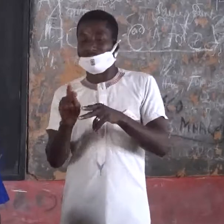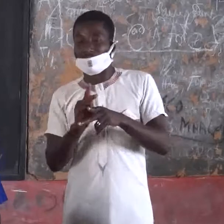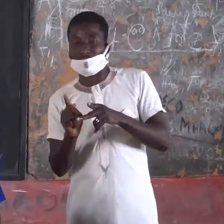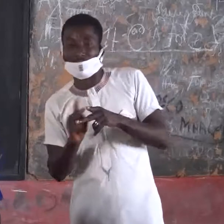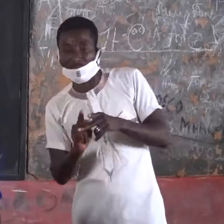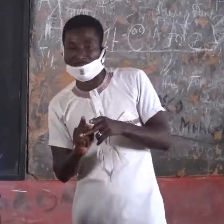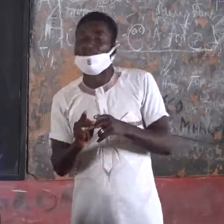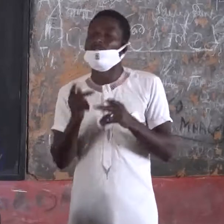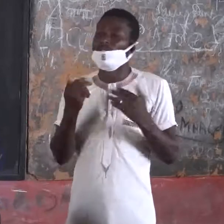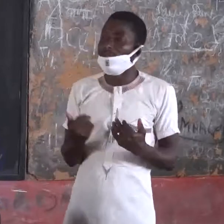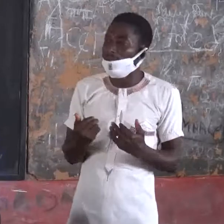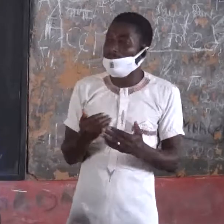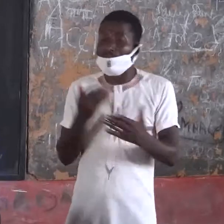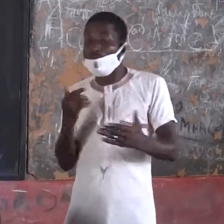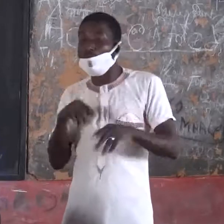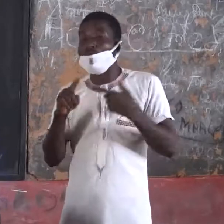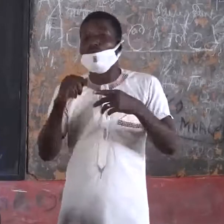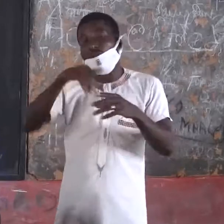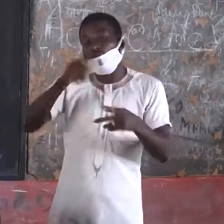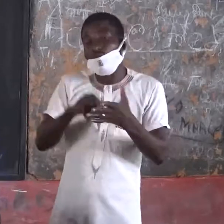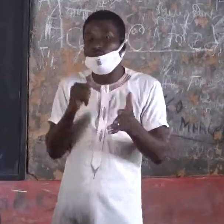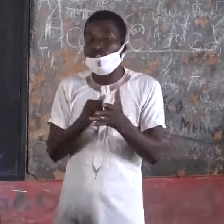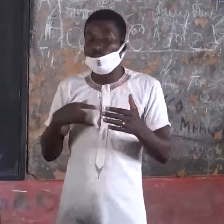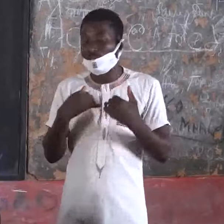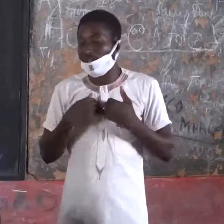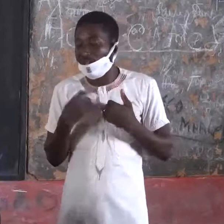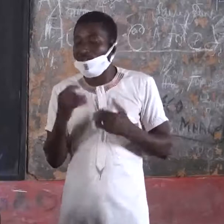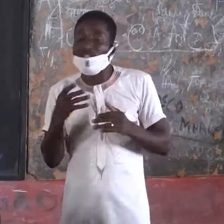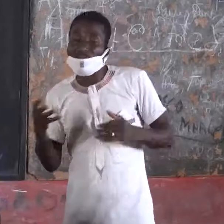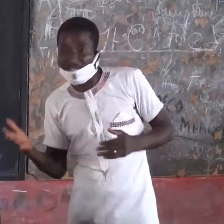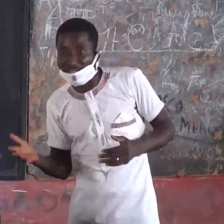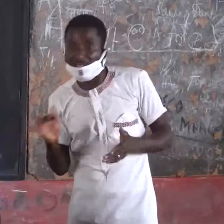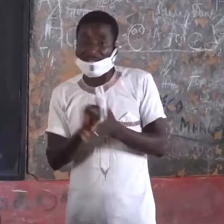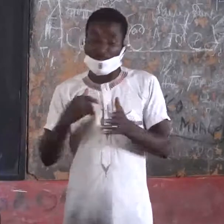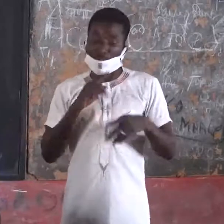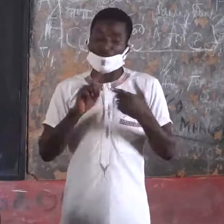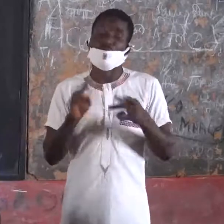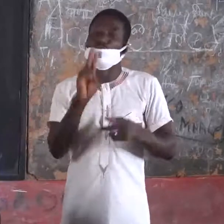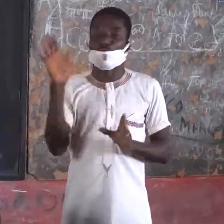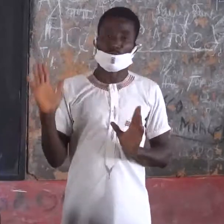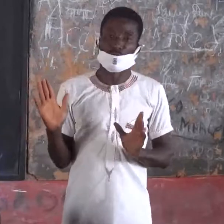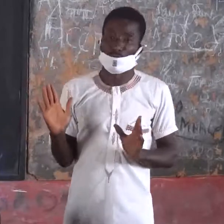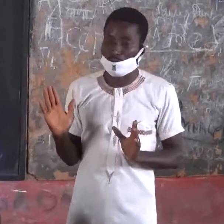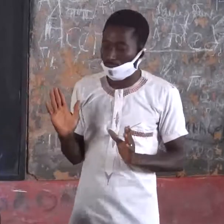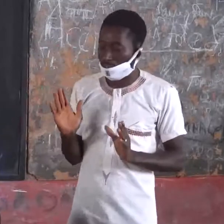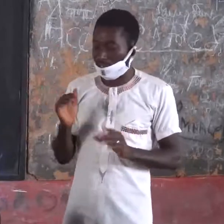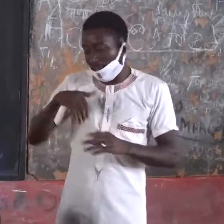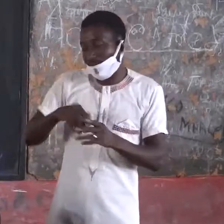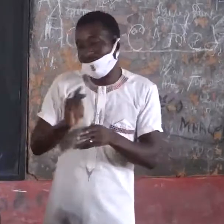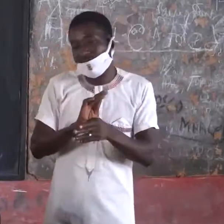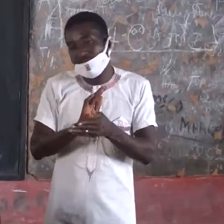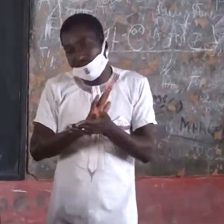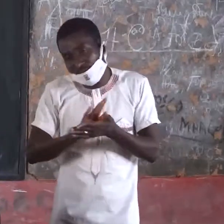filing. Before we go filing, I have the instruments or the tools that we are going to use in